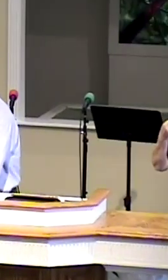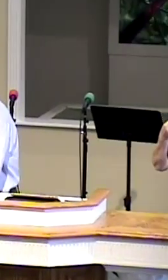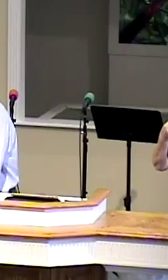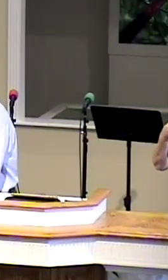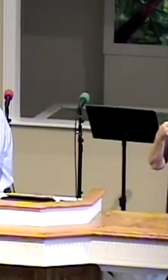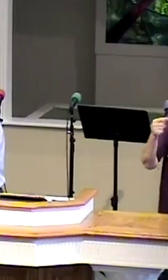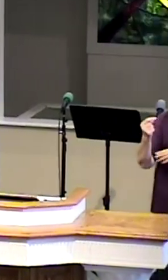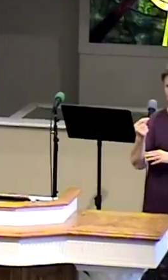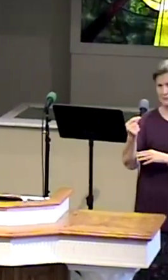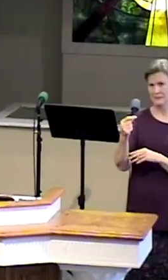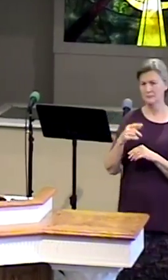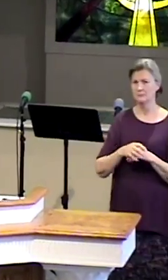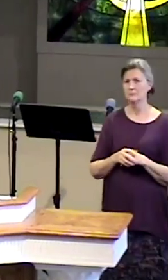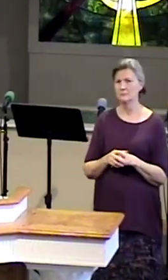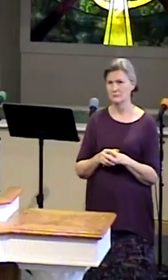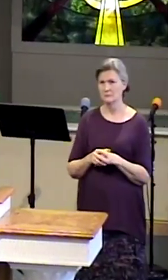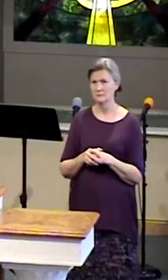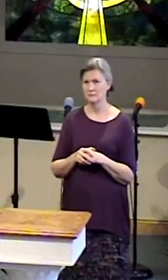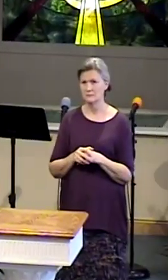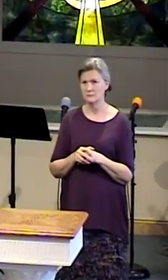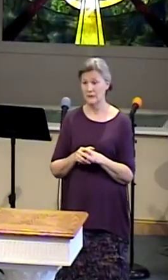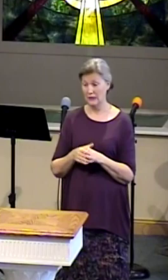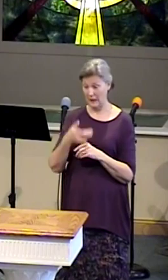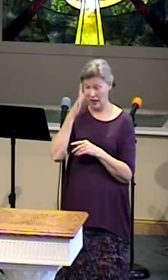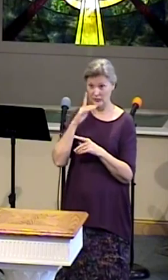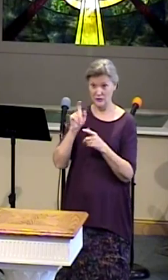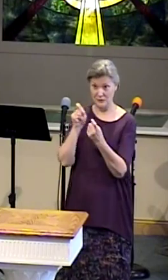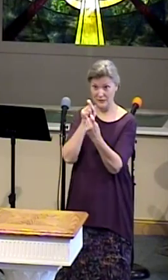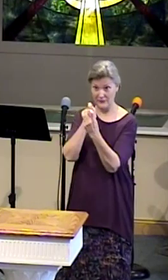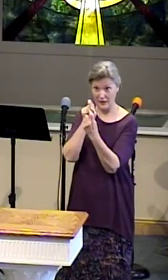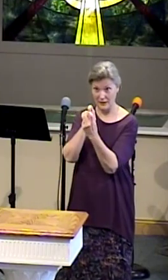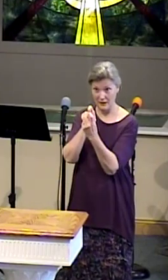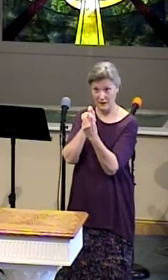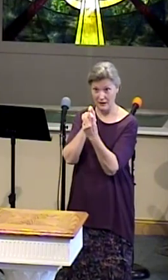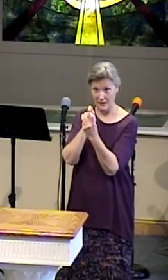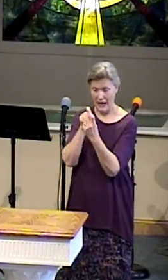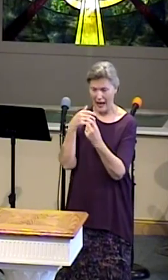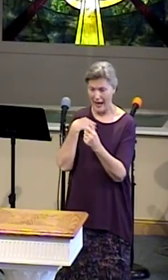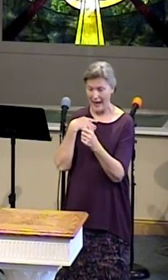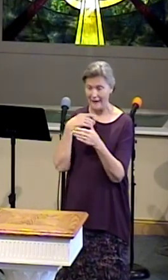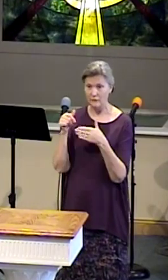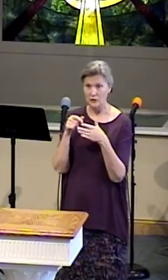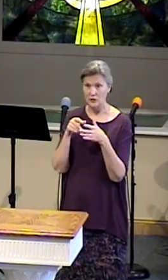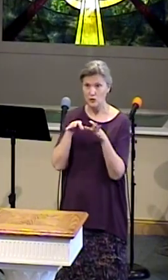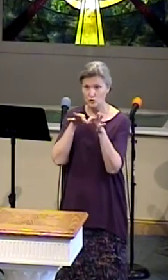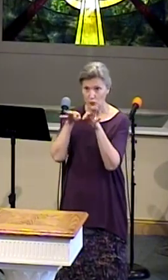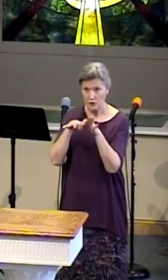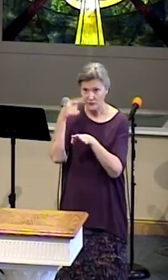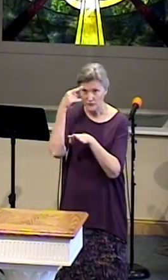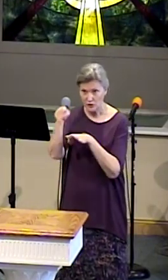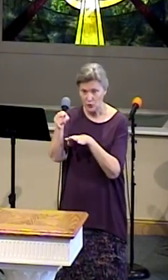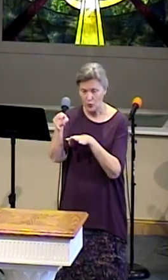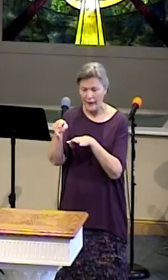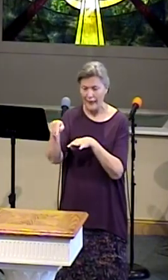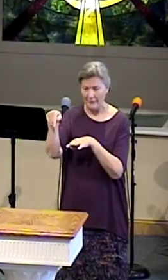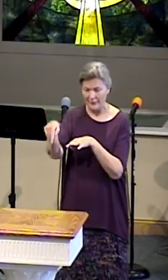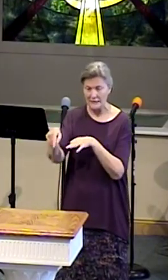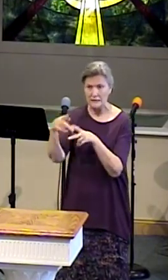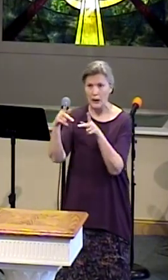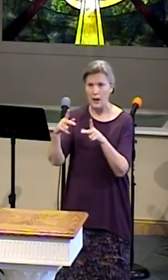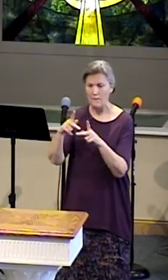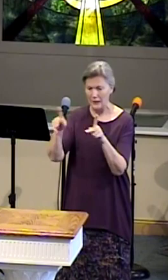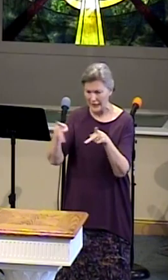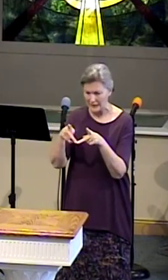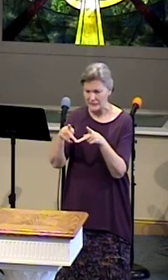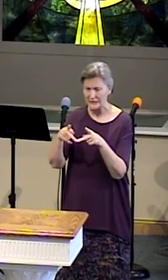you get it? God is specific, and he's saying, I have direction for you, and here is where it is. It's here, here,